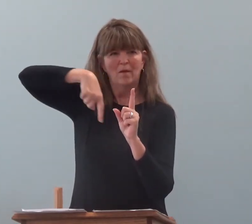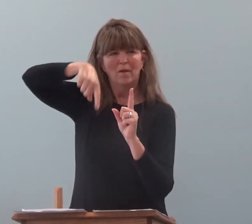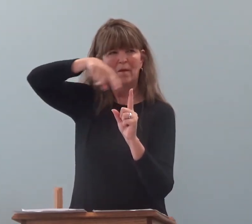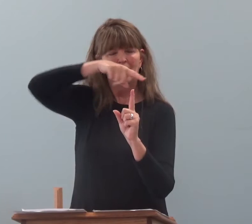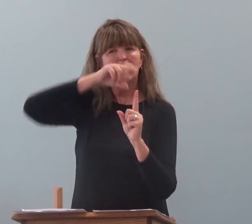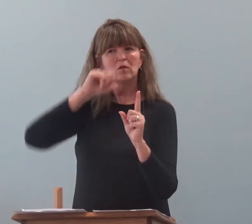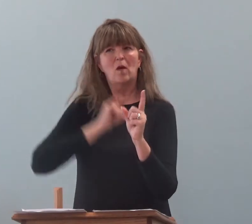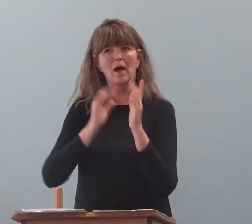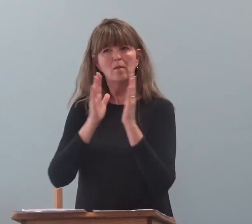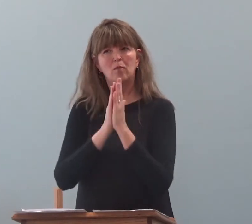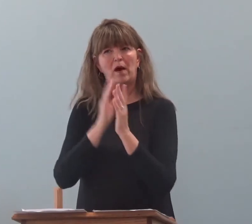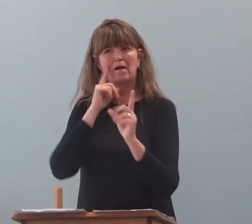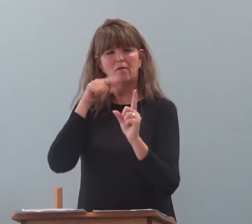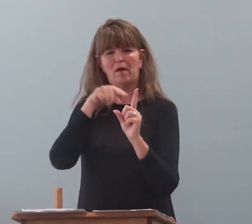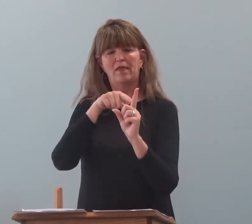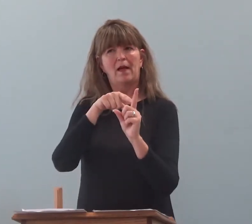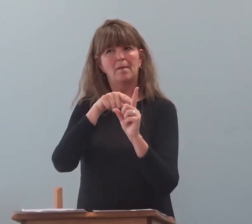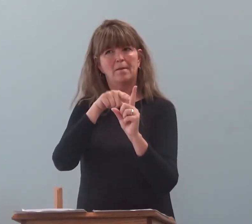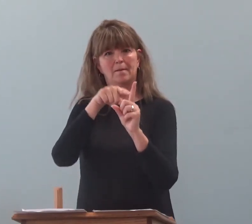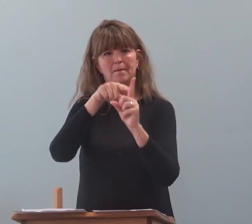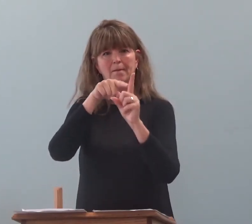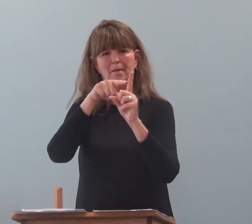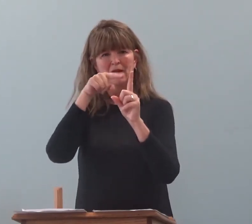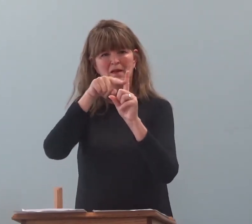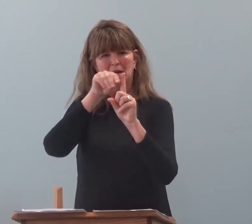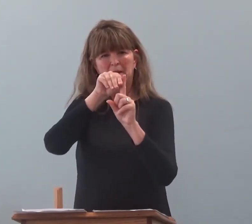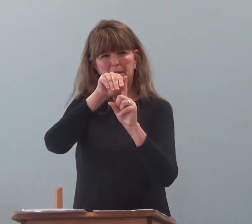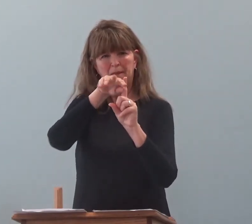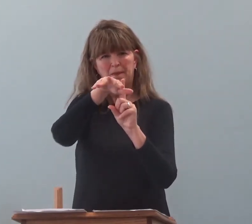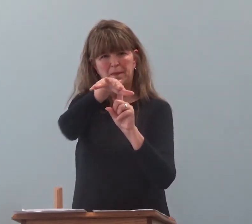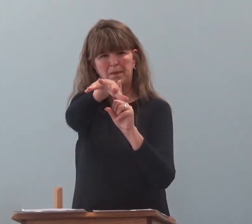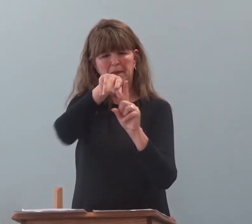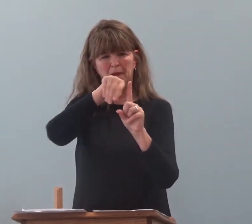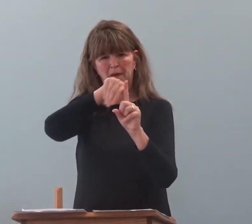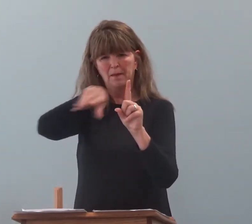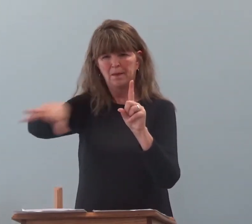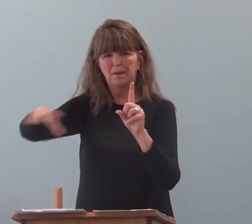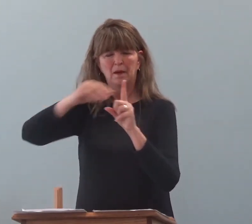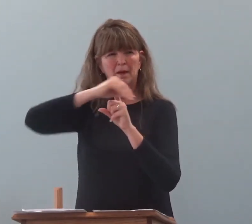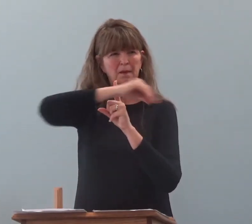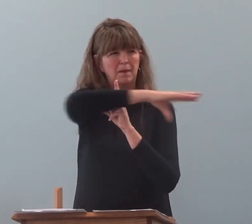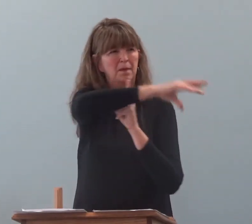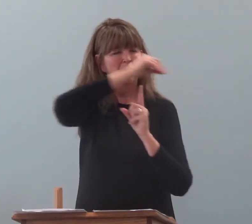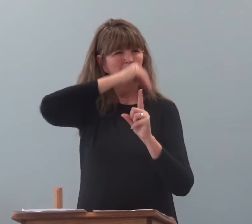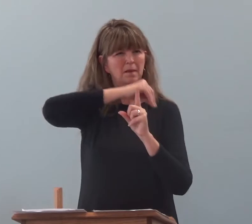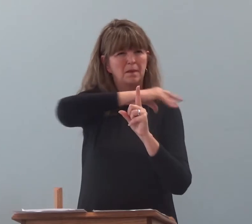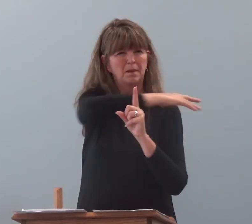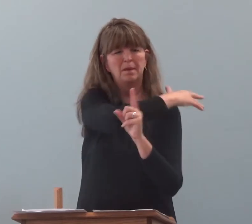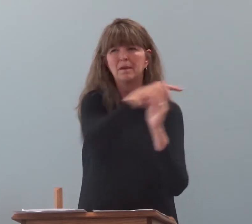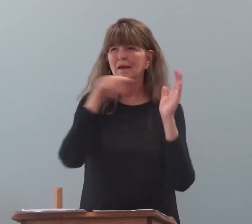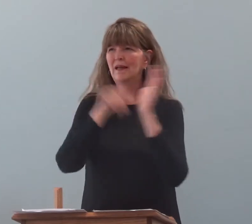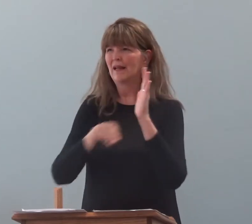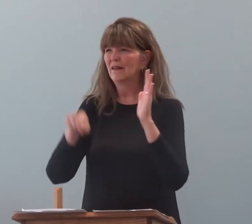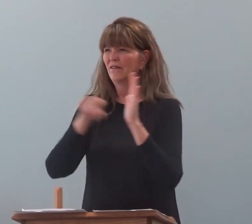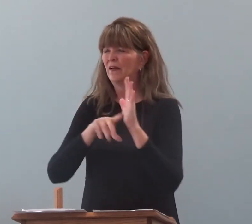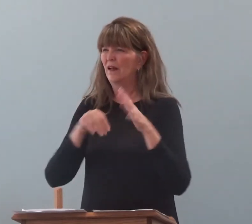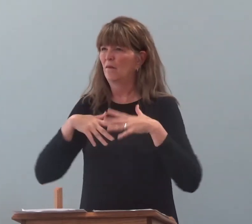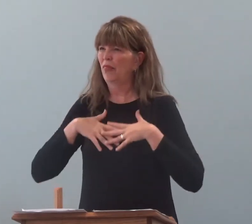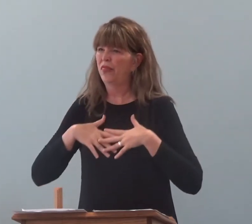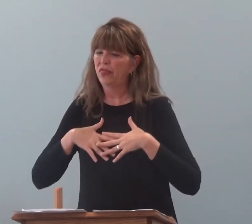I feel bad within their circles, and we need to pray for those individuals, because their negativity has a